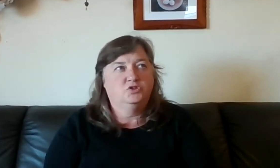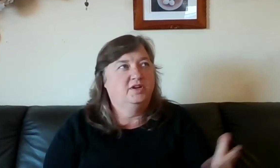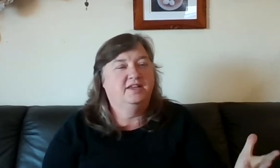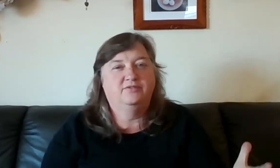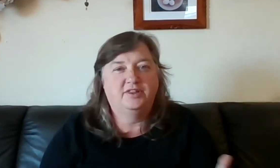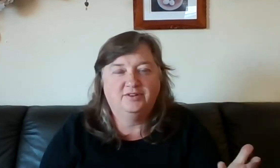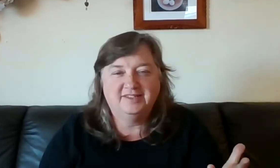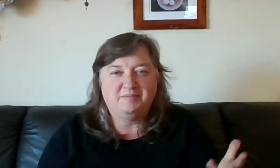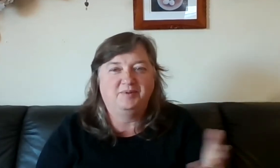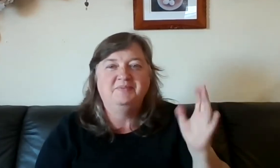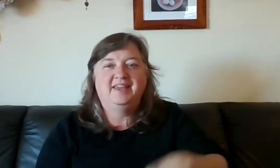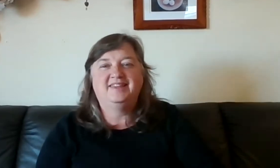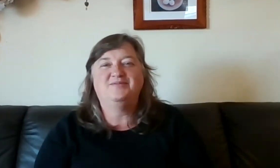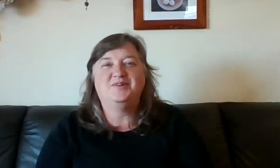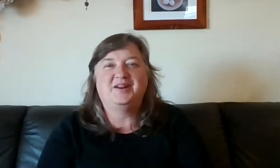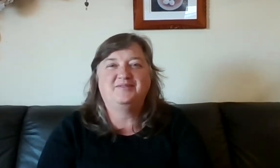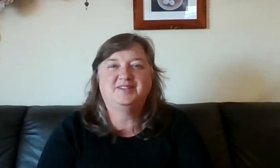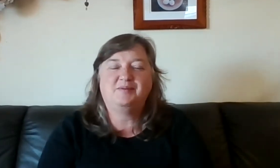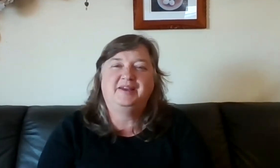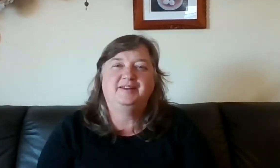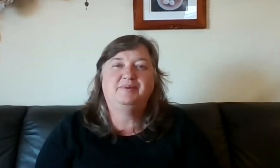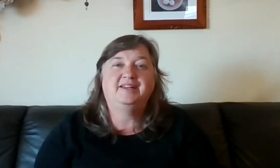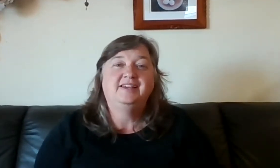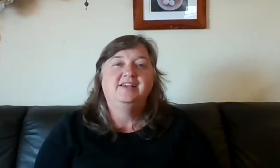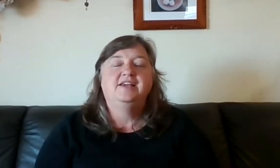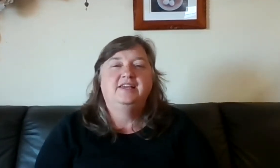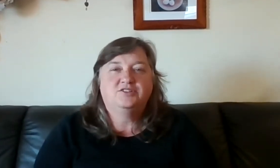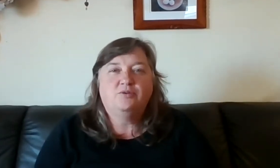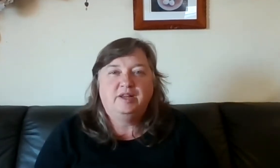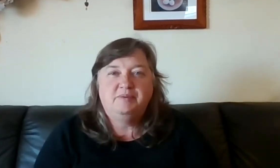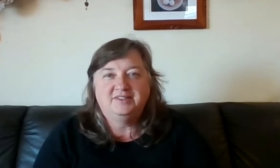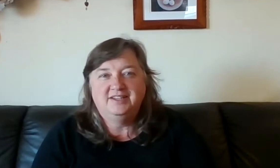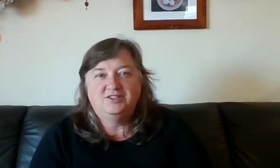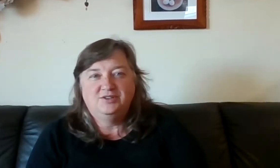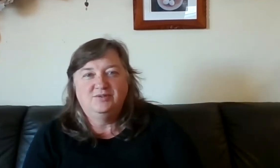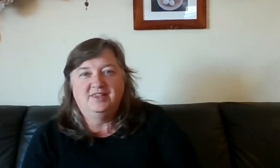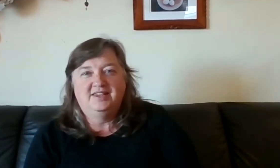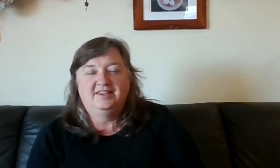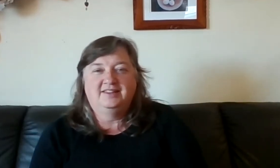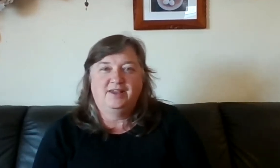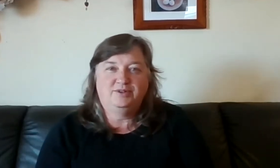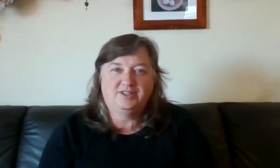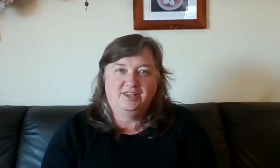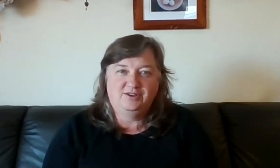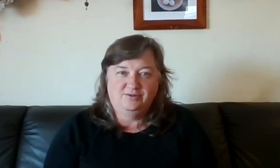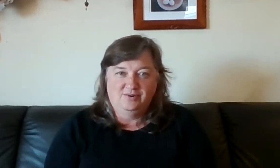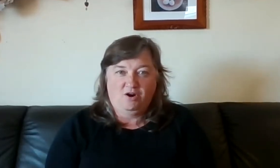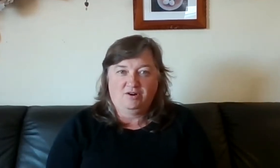to think of another example. Can't think of one right off the top of my head, but it's already built into the language that you are,